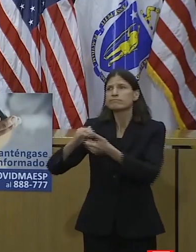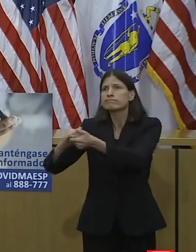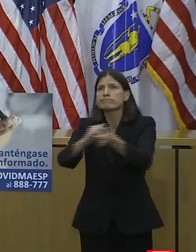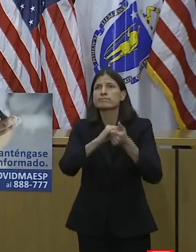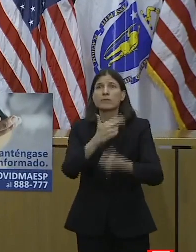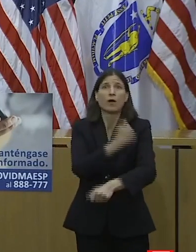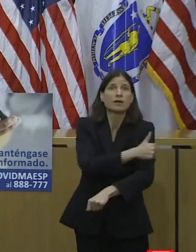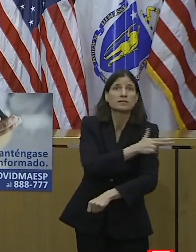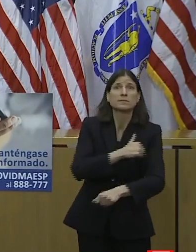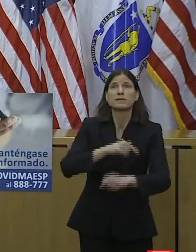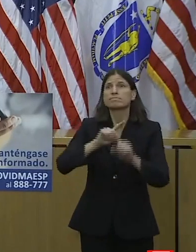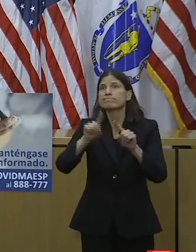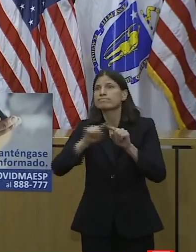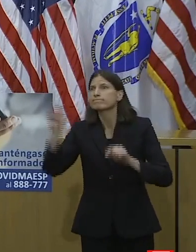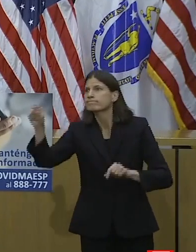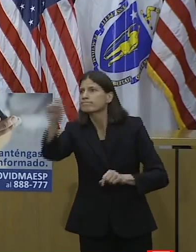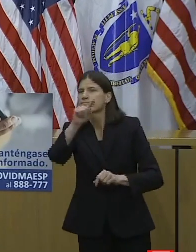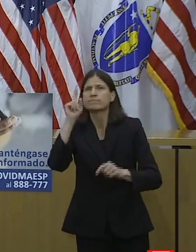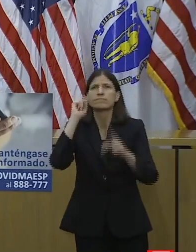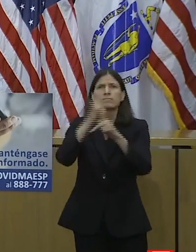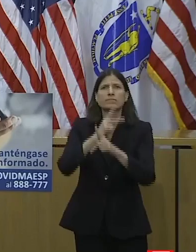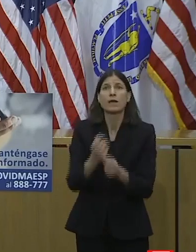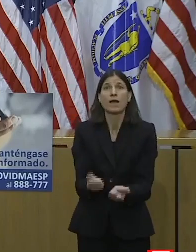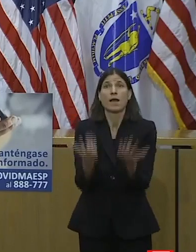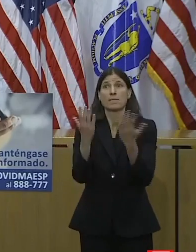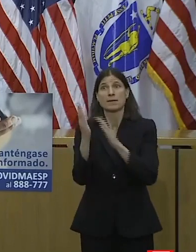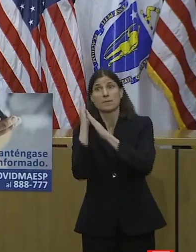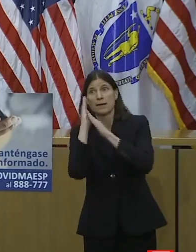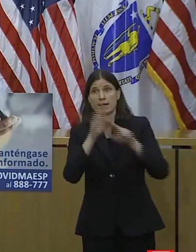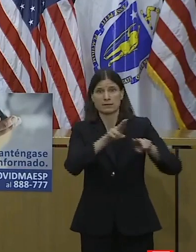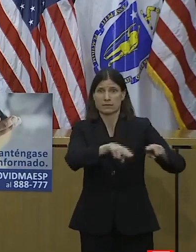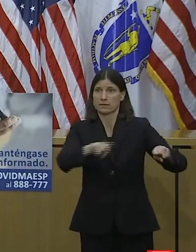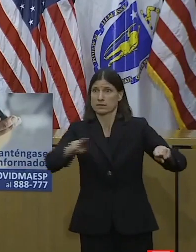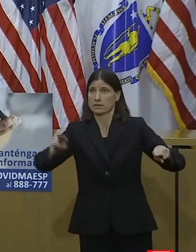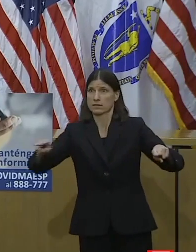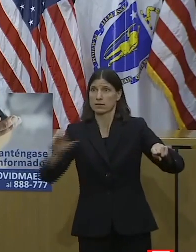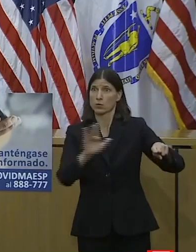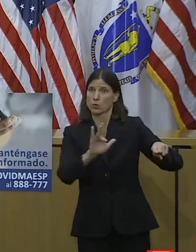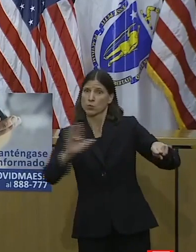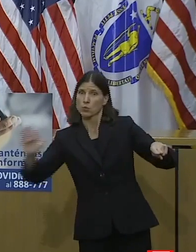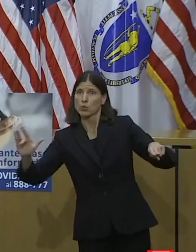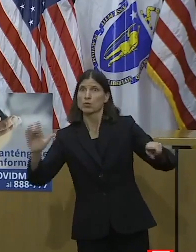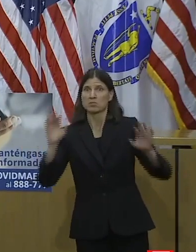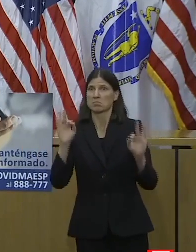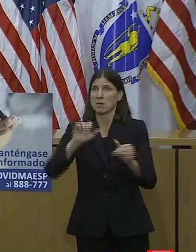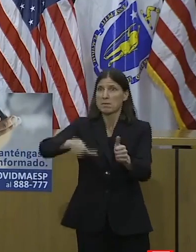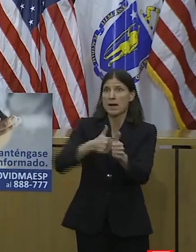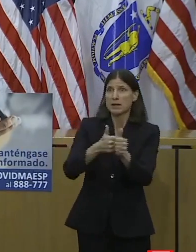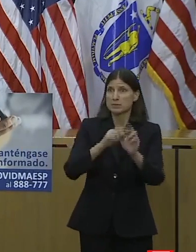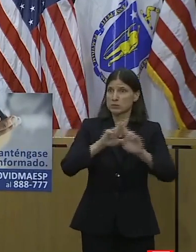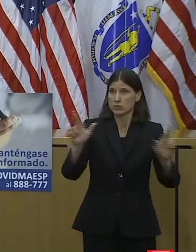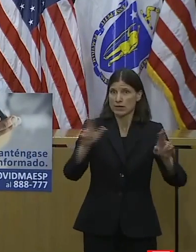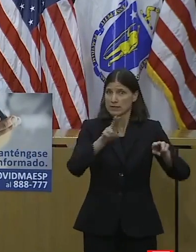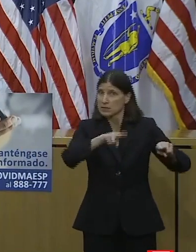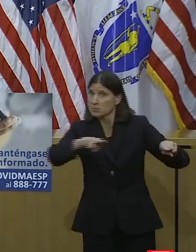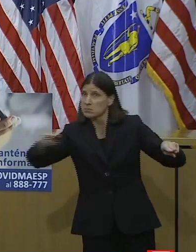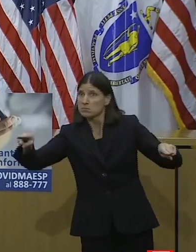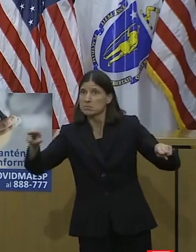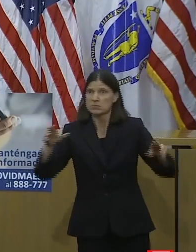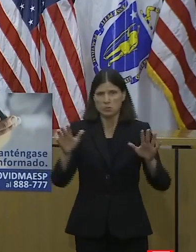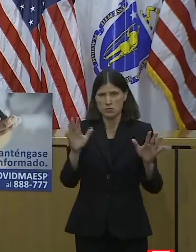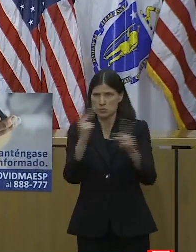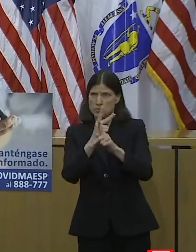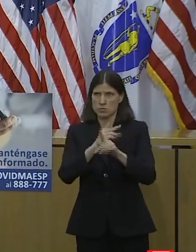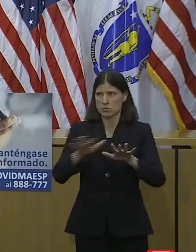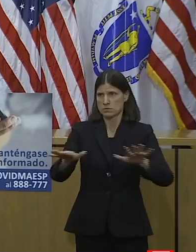to manage our way through the surge. That plan includes an entirely new system to track bed capacity on a